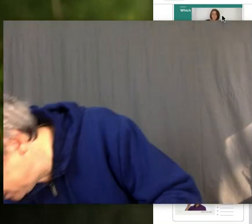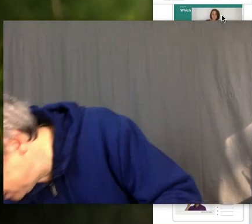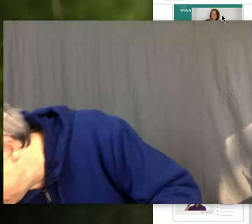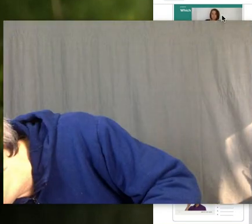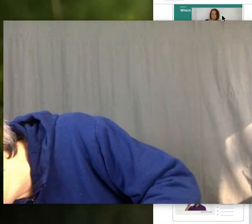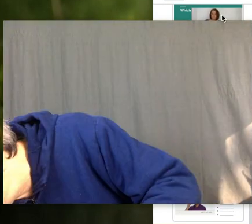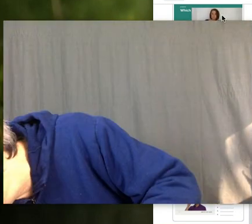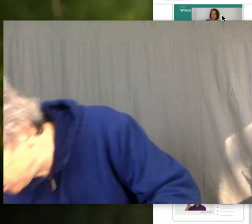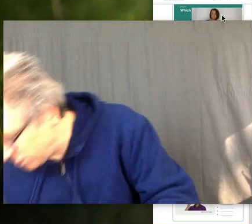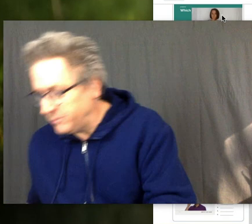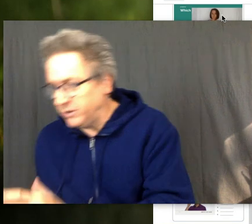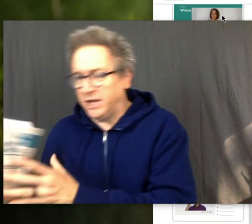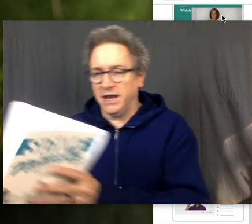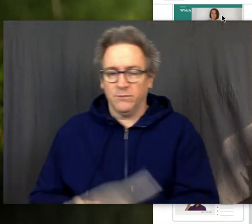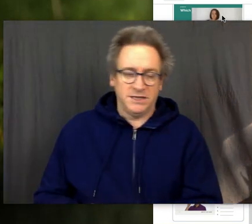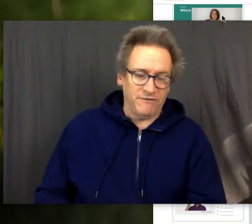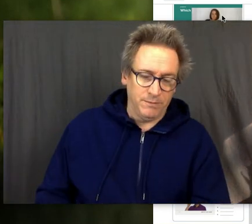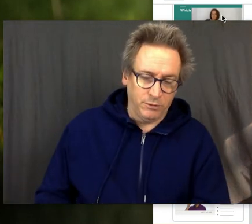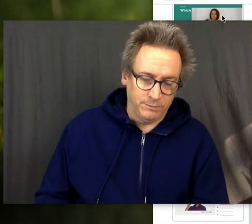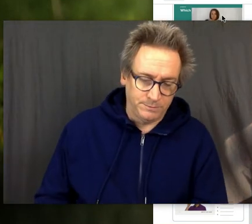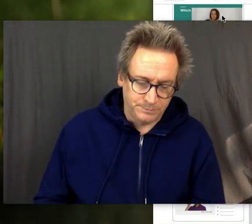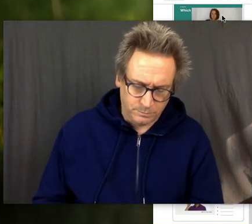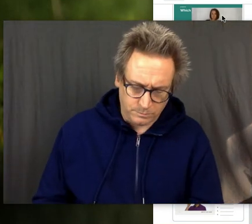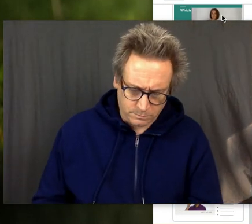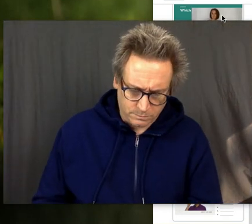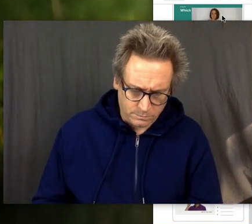is communicating with deaf people.